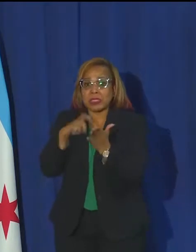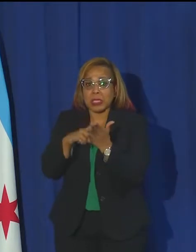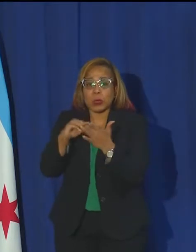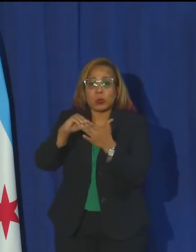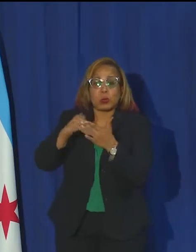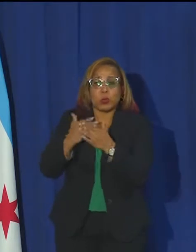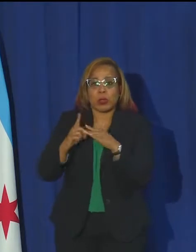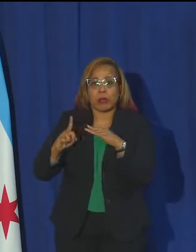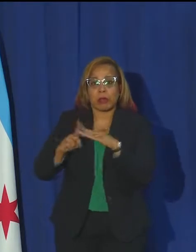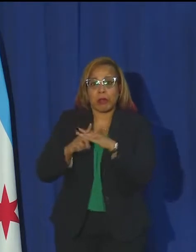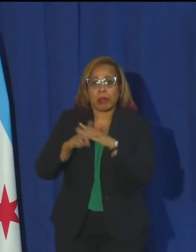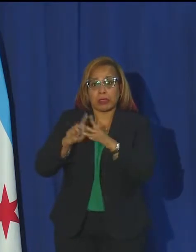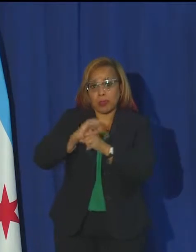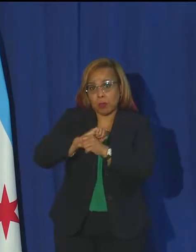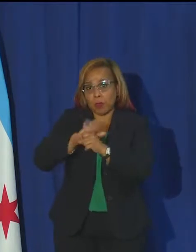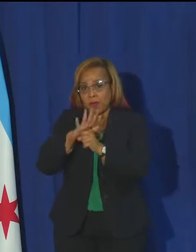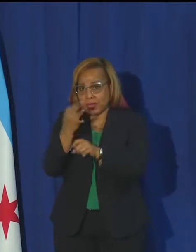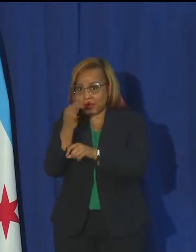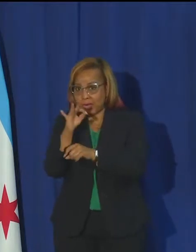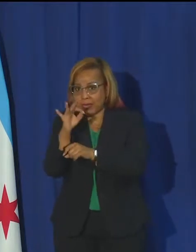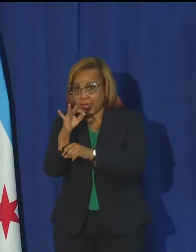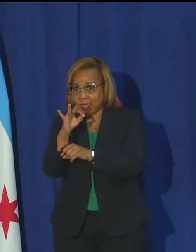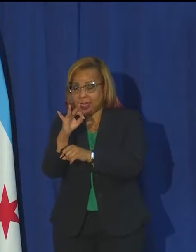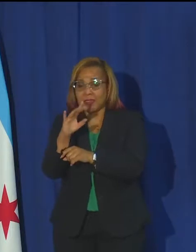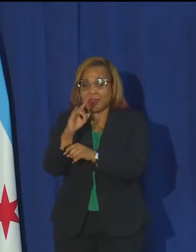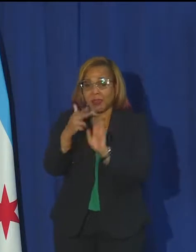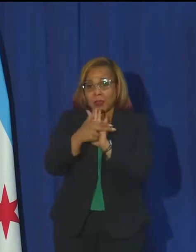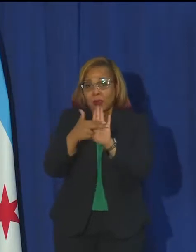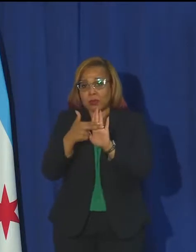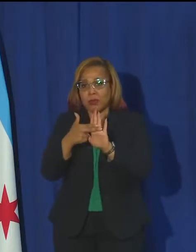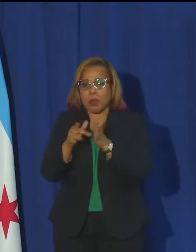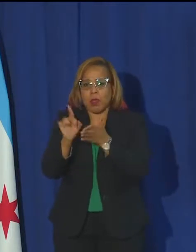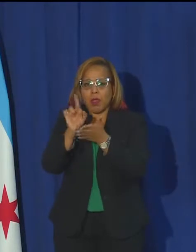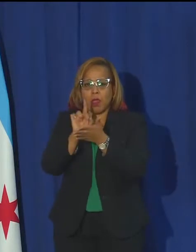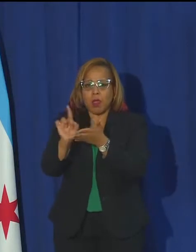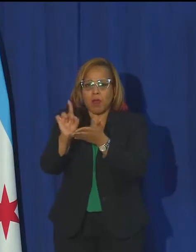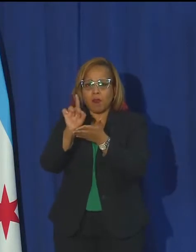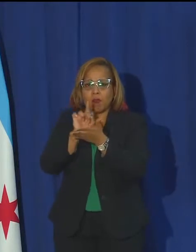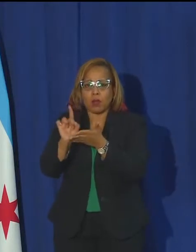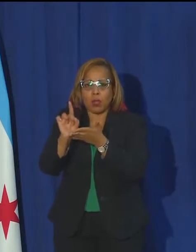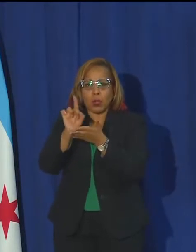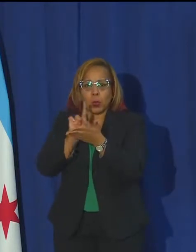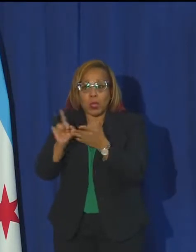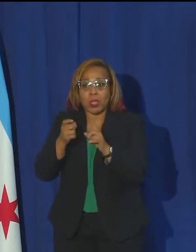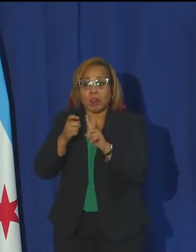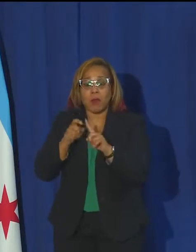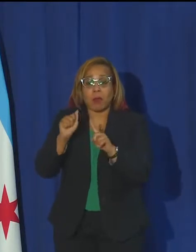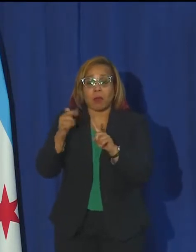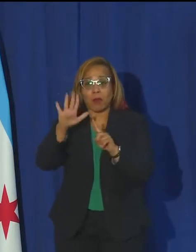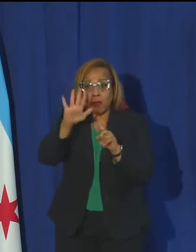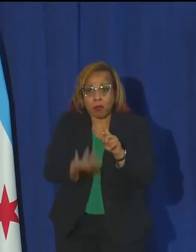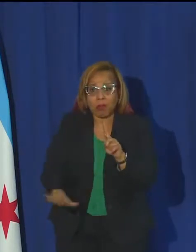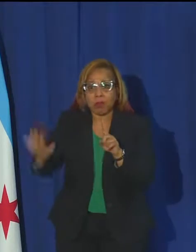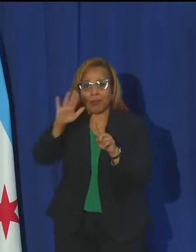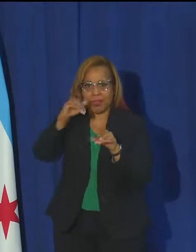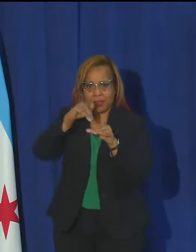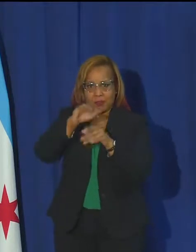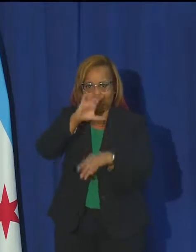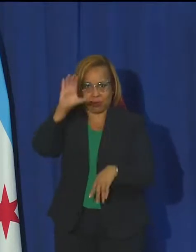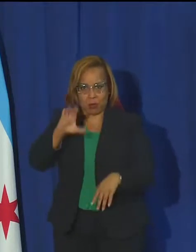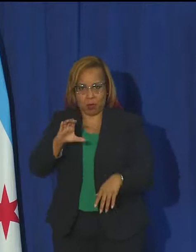new cases of COVID-19 diagnosed every week out of every zip code in